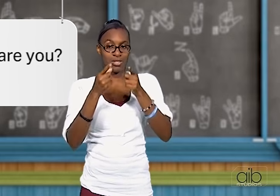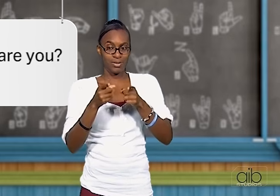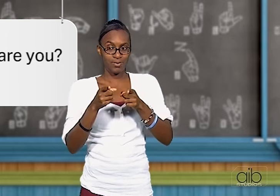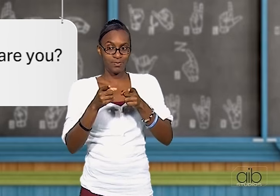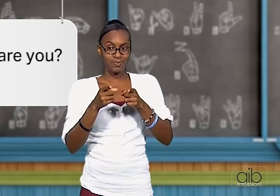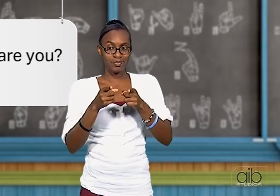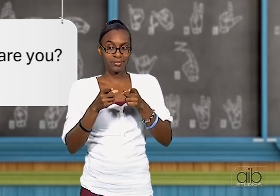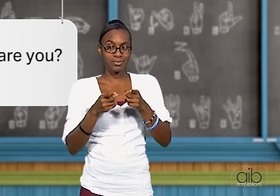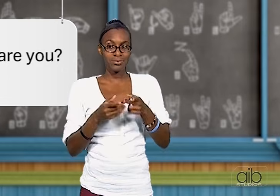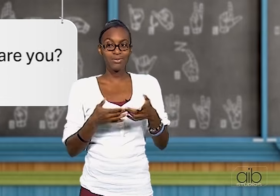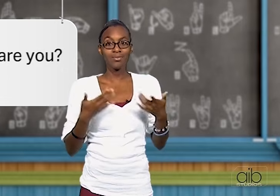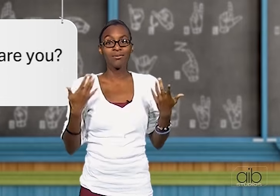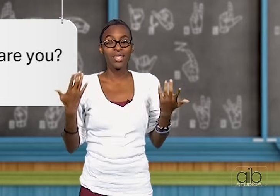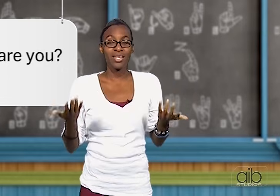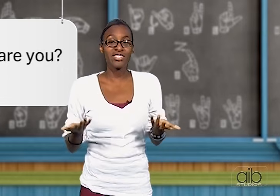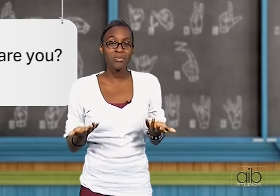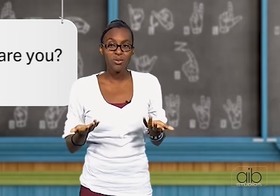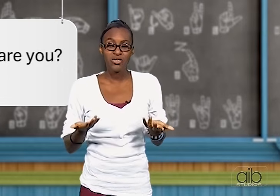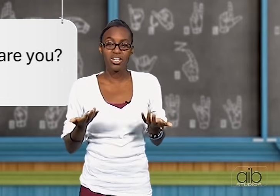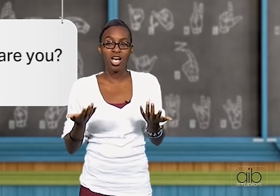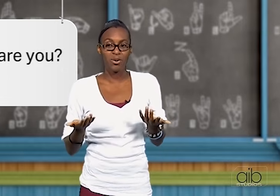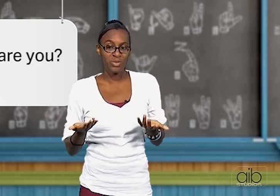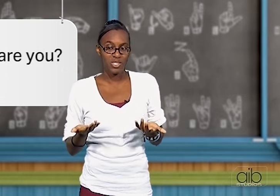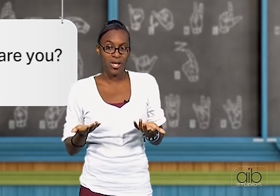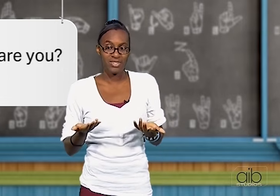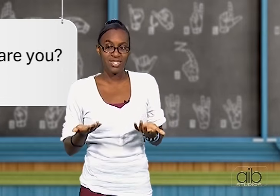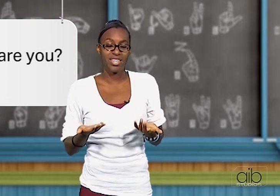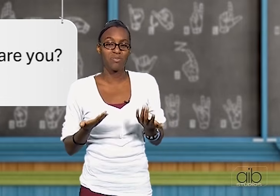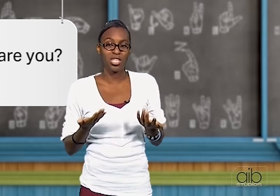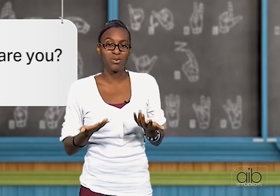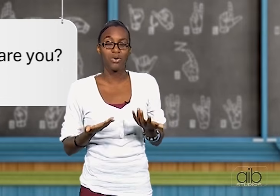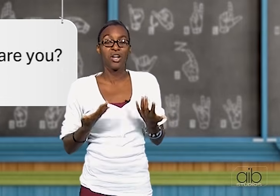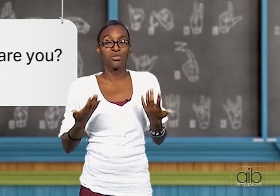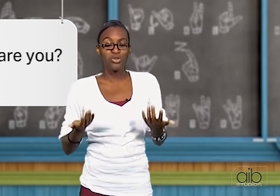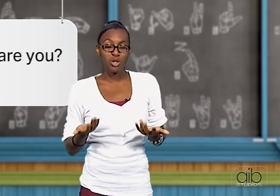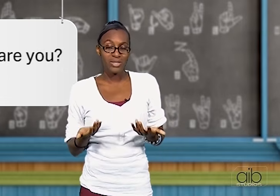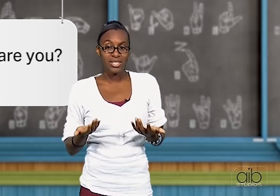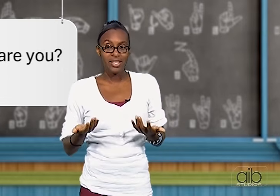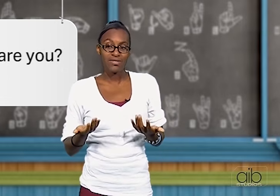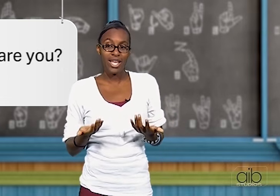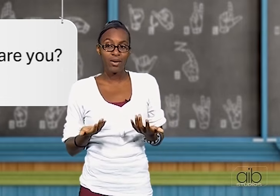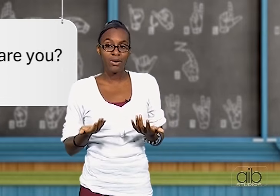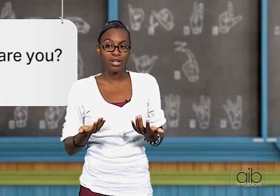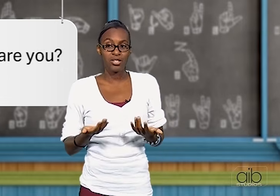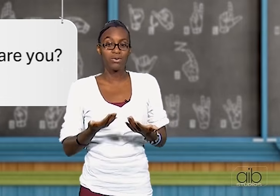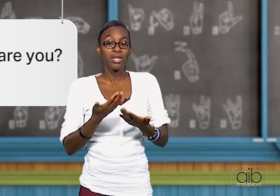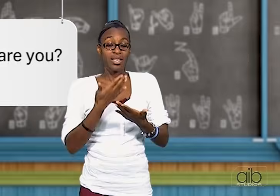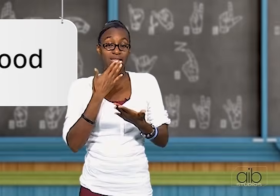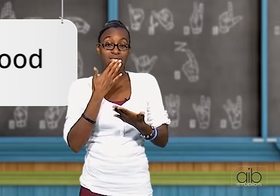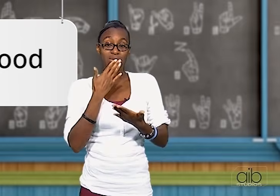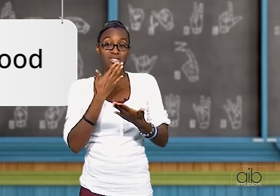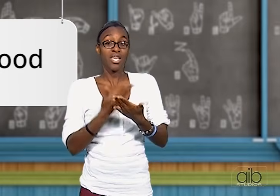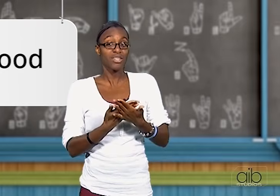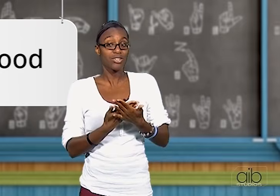you? And some of the most common responses that people normally give to how are you is they would sign